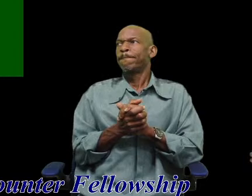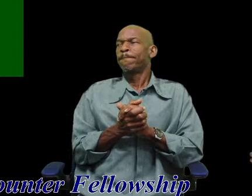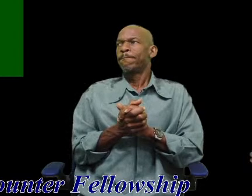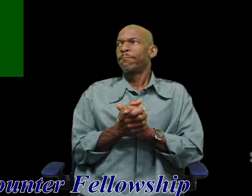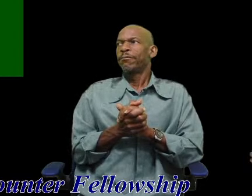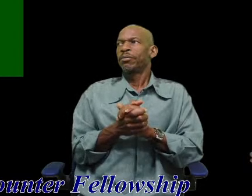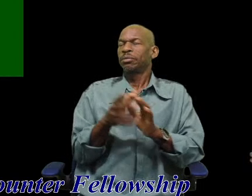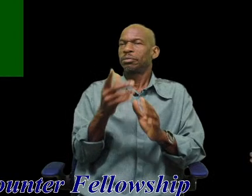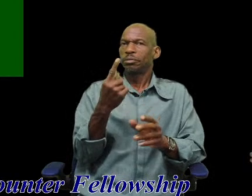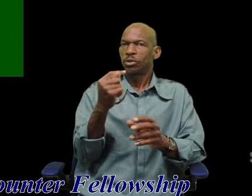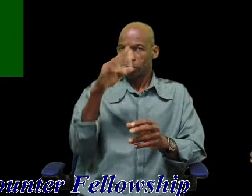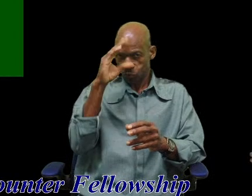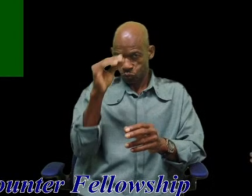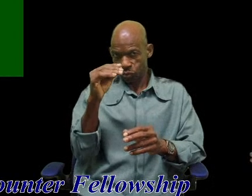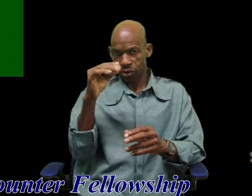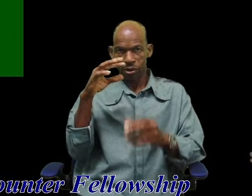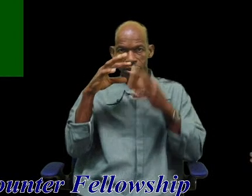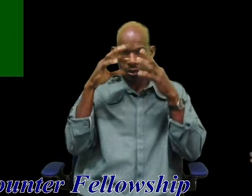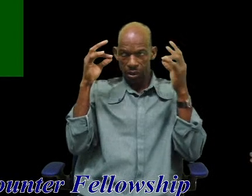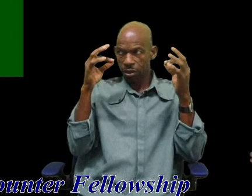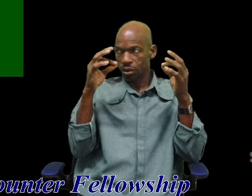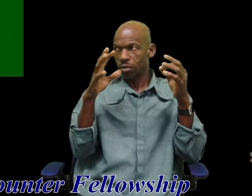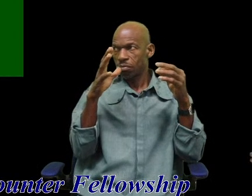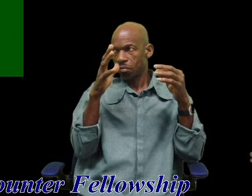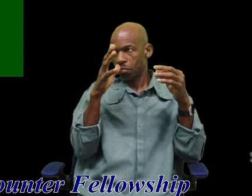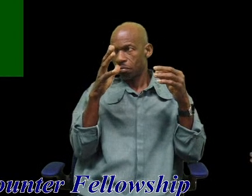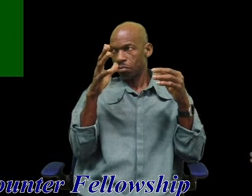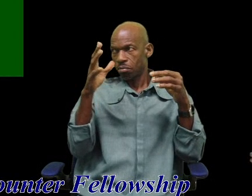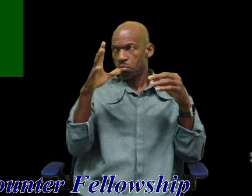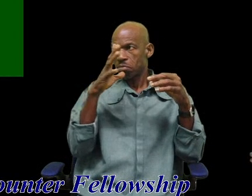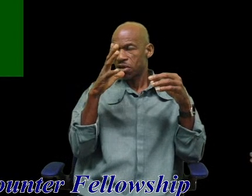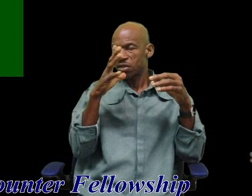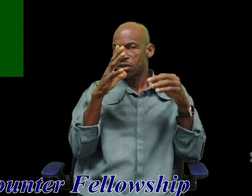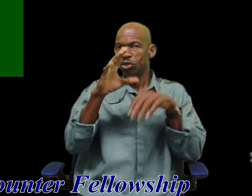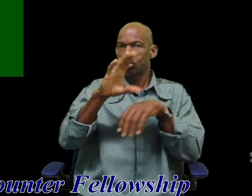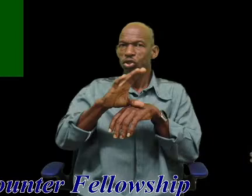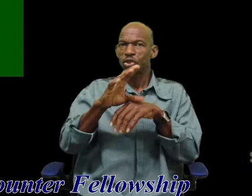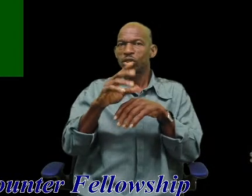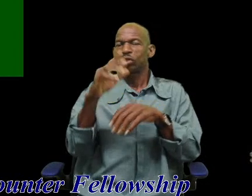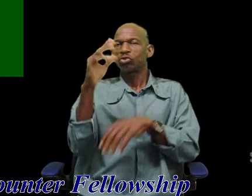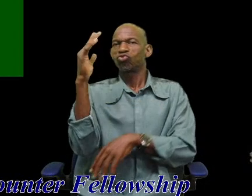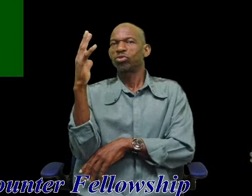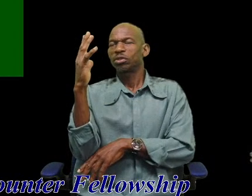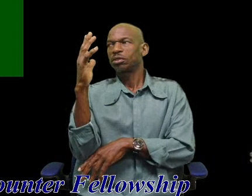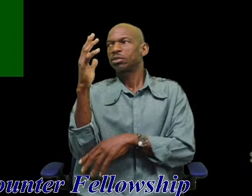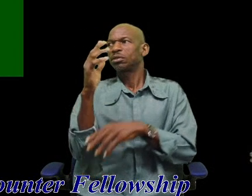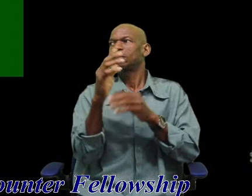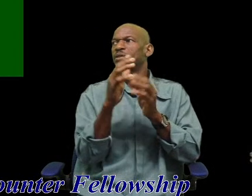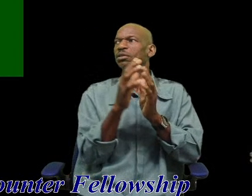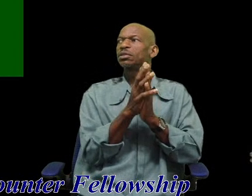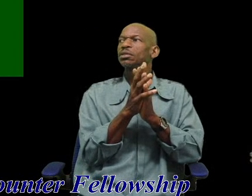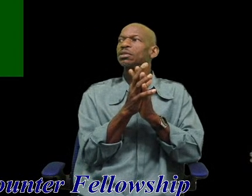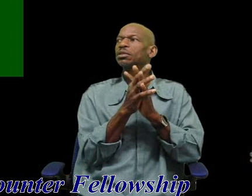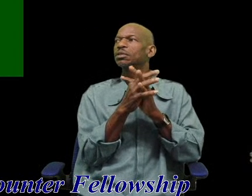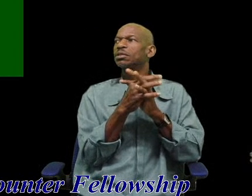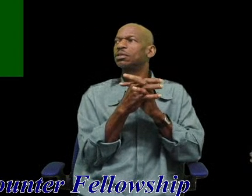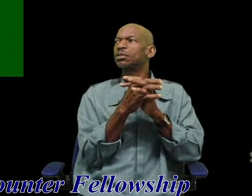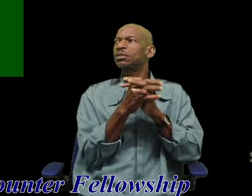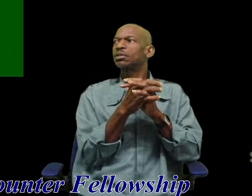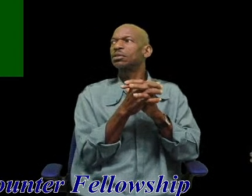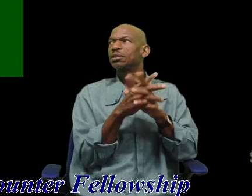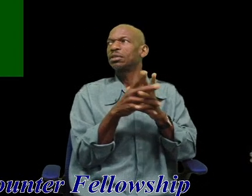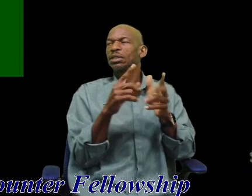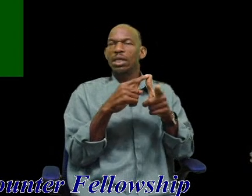boy, cat, mother, church, and tree. We had the owners, all the owners, and then we have the thing that